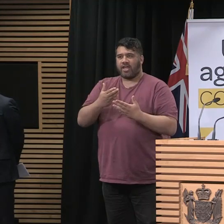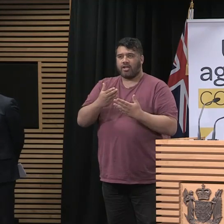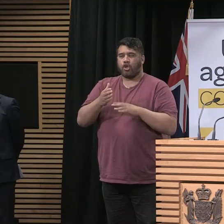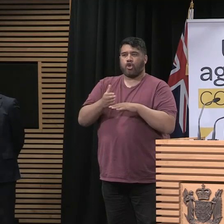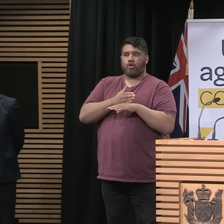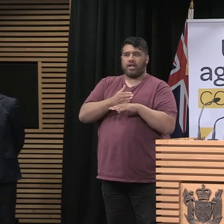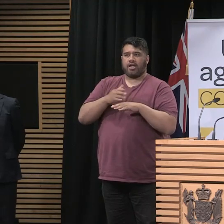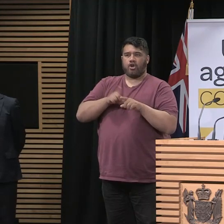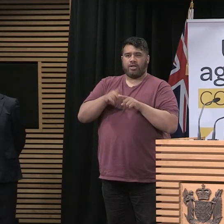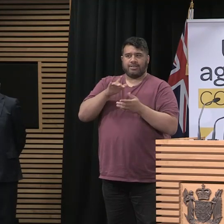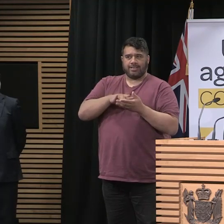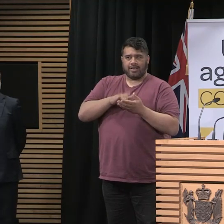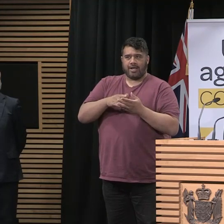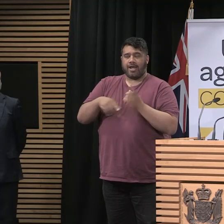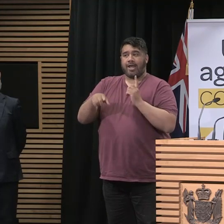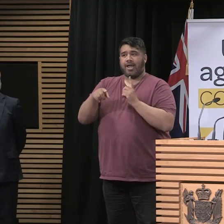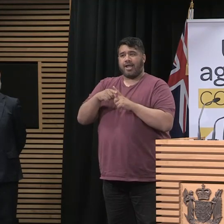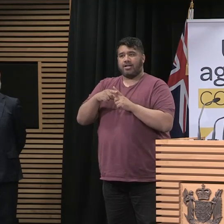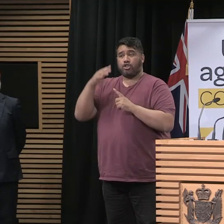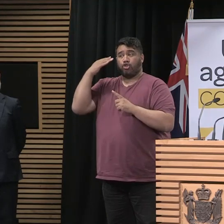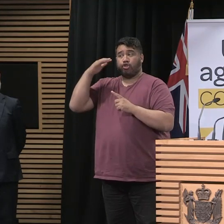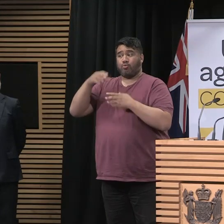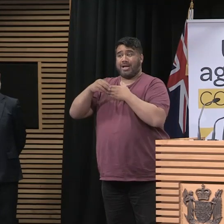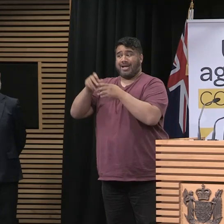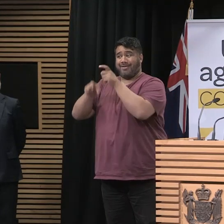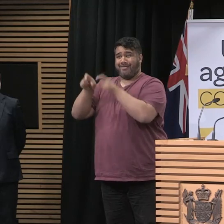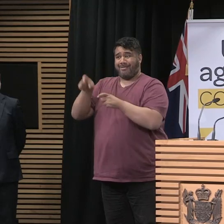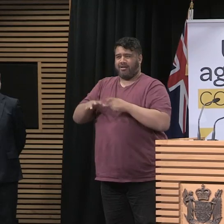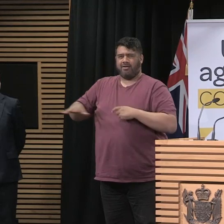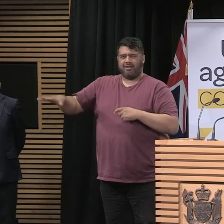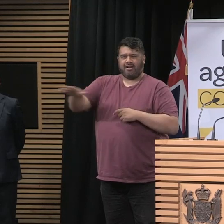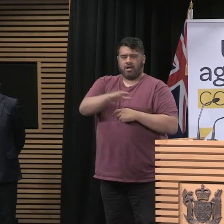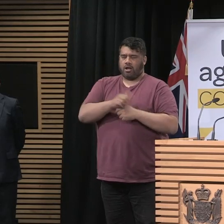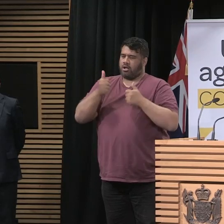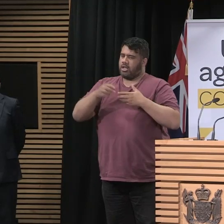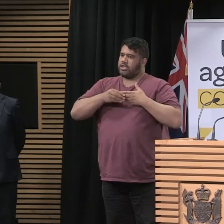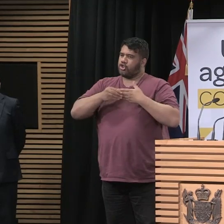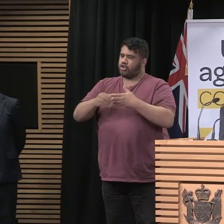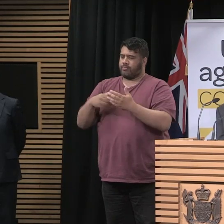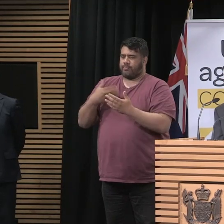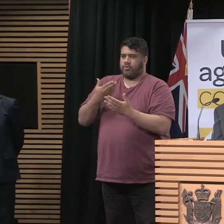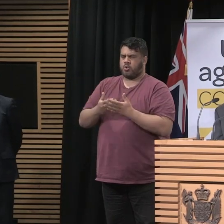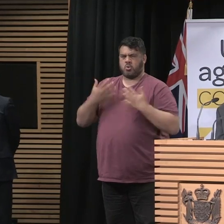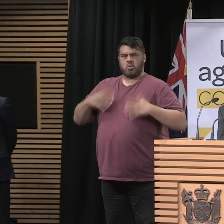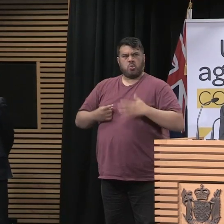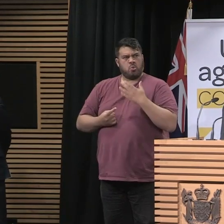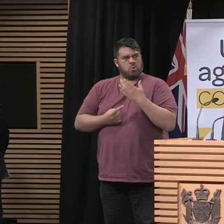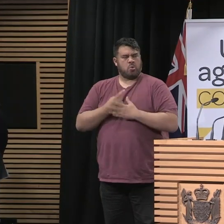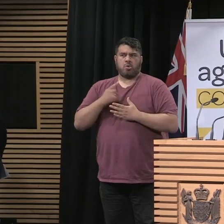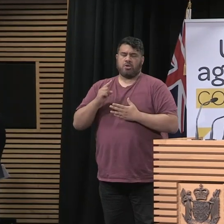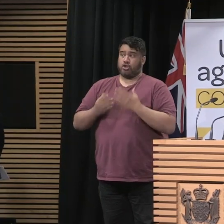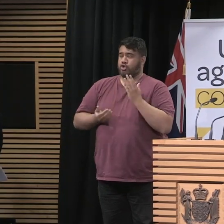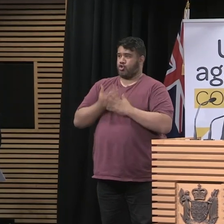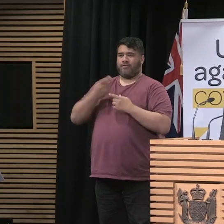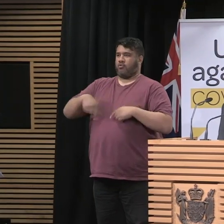tertiary leaders who have shown considerable stewardship in the last few weeks. This has been an unprecedented event and will continue to challenge